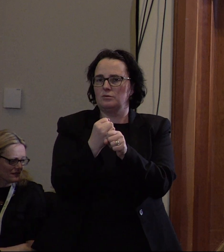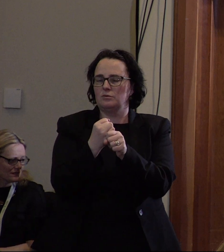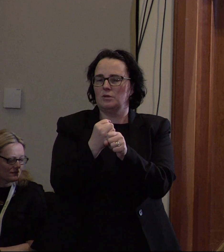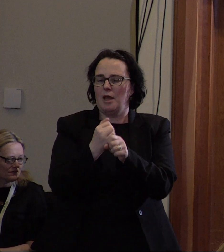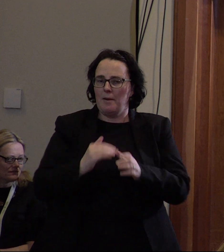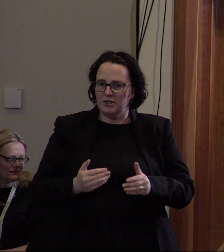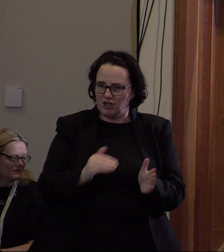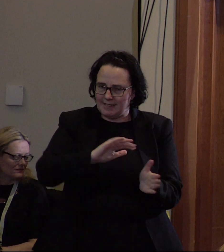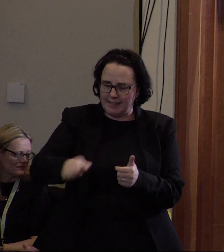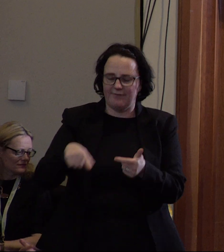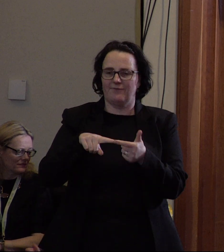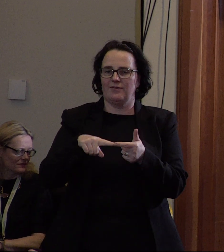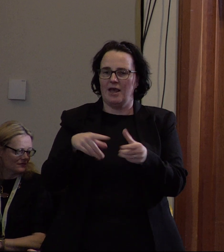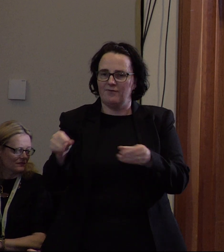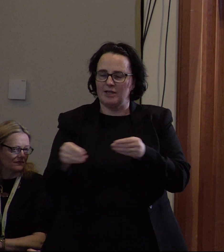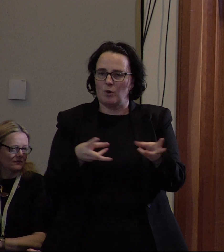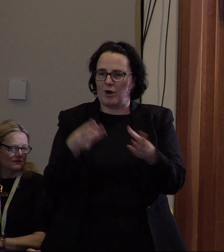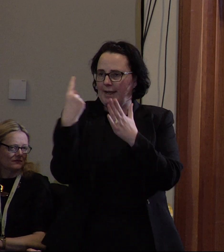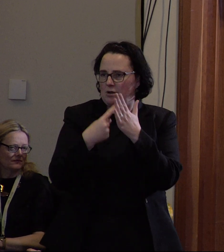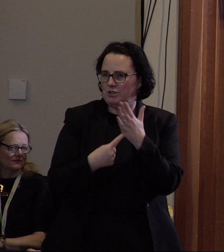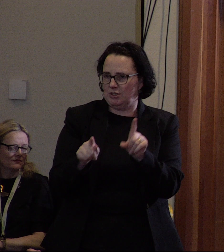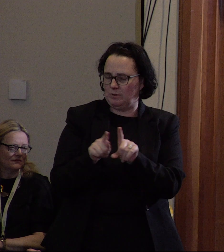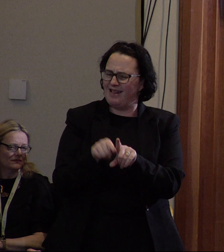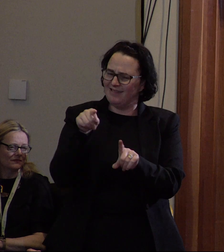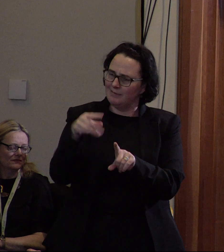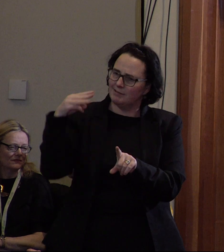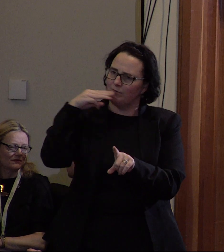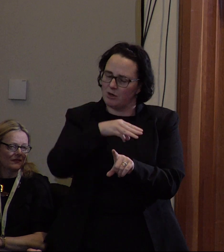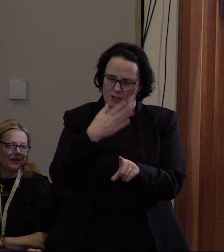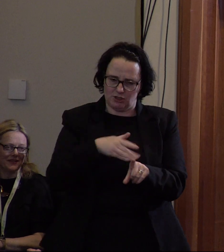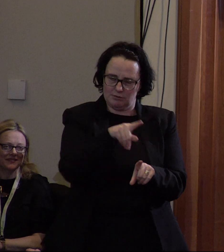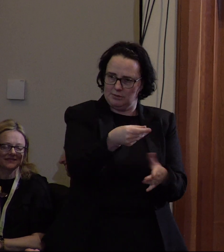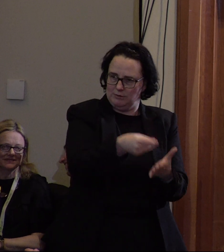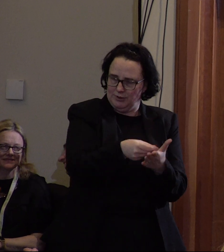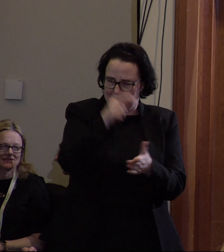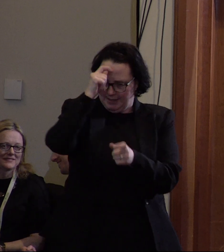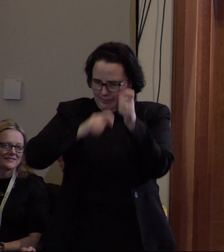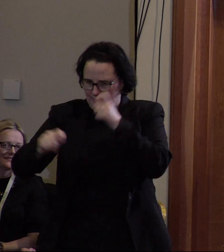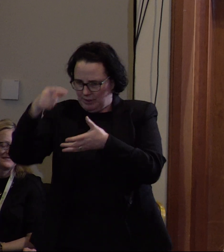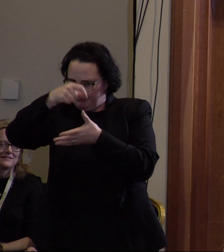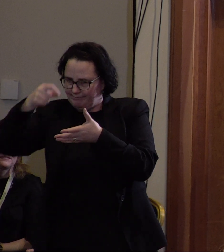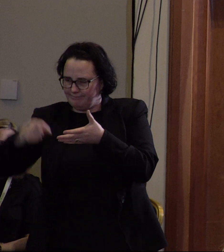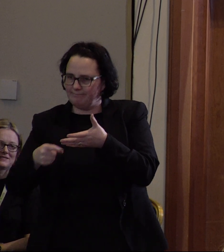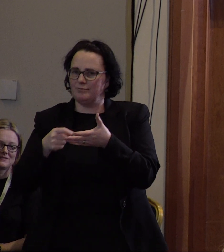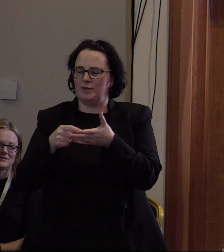leave and flexible working conditions as important factors and motivators in choosing their job.